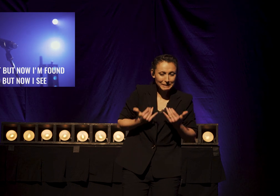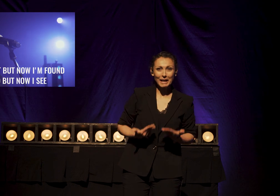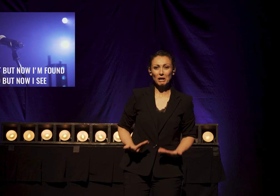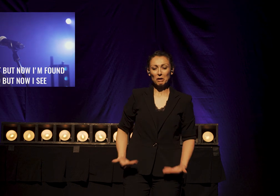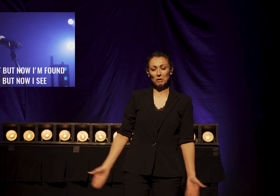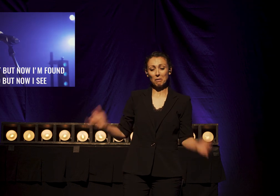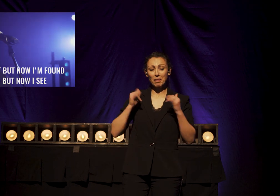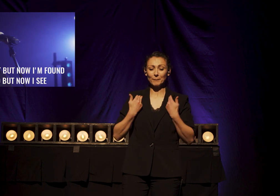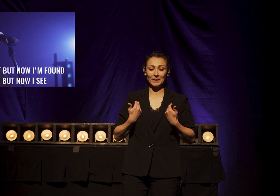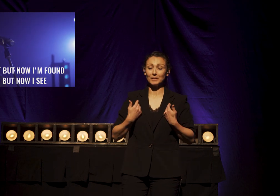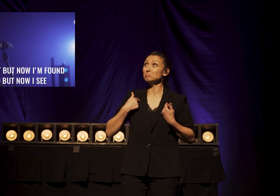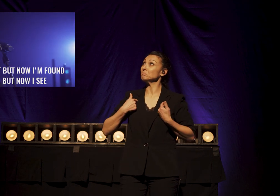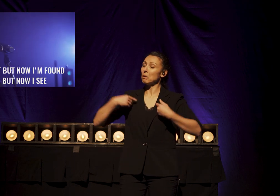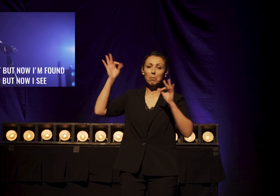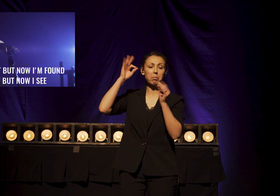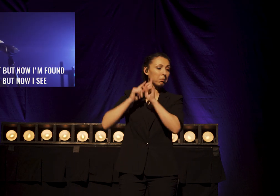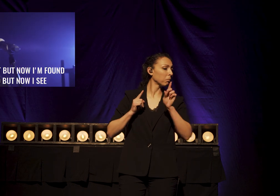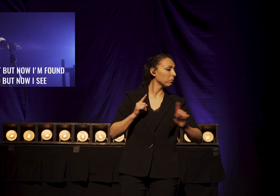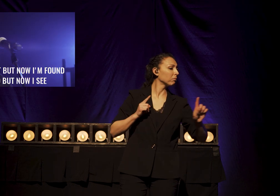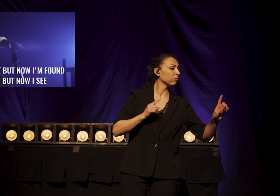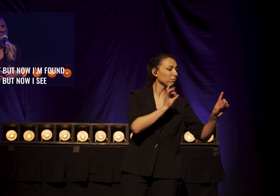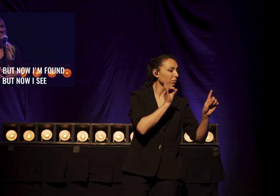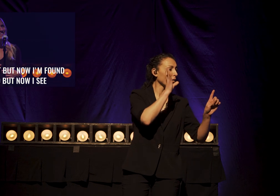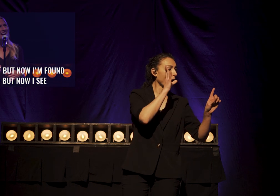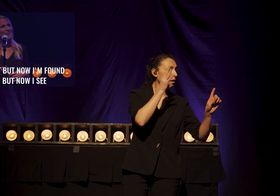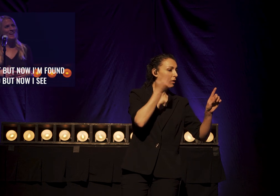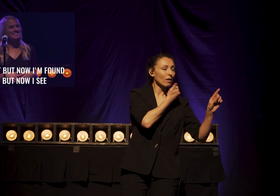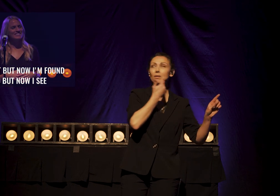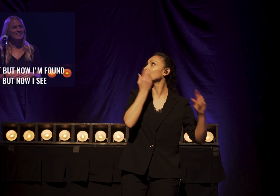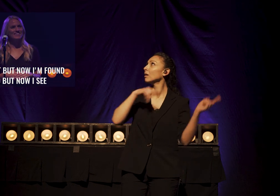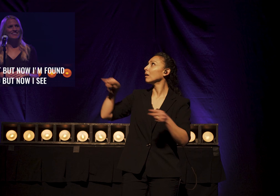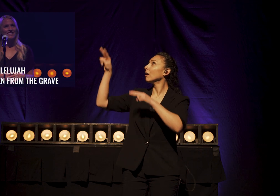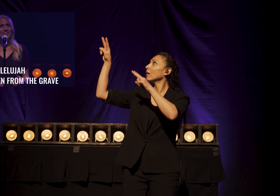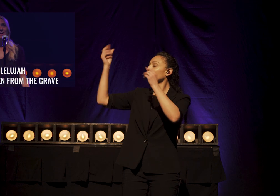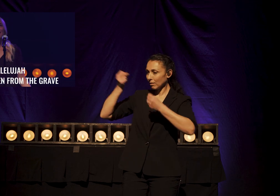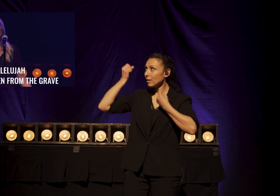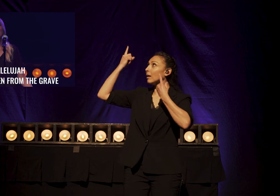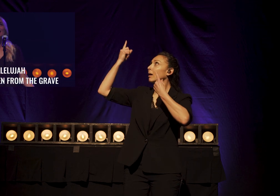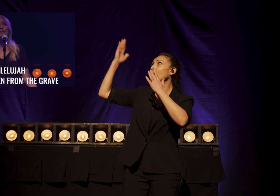Was Lost But Now I Found Was Blind But Now I See Hallelujah